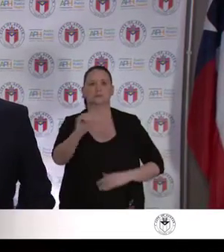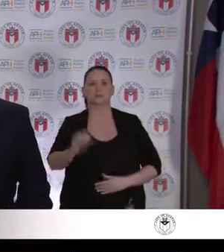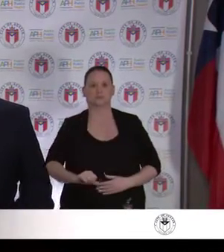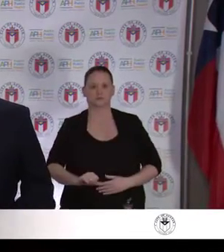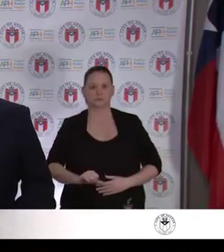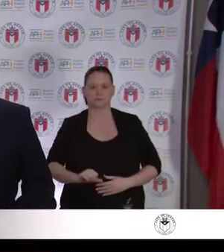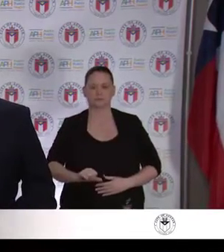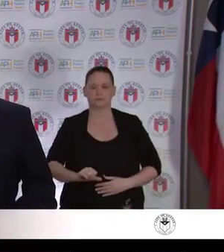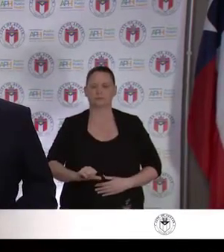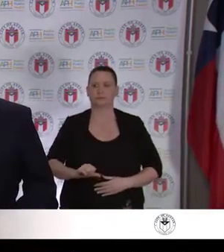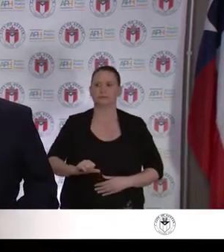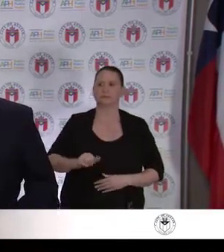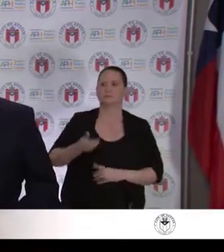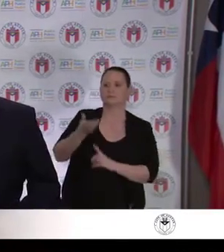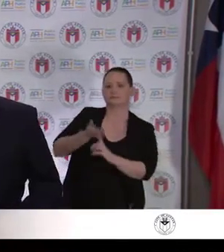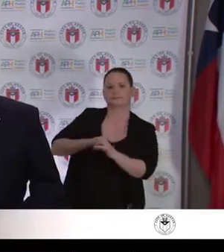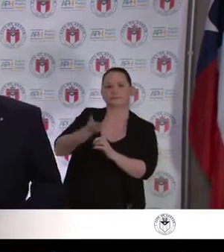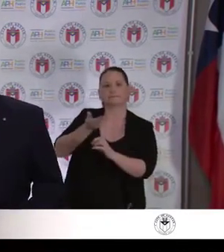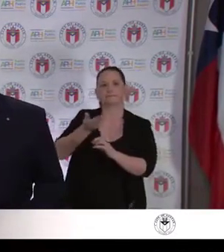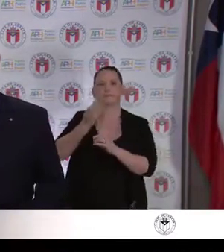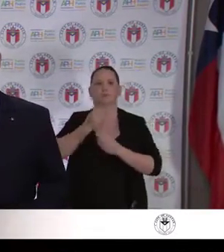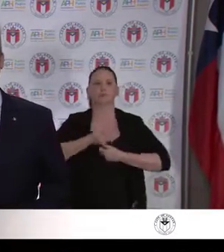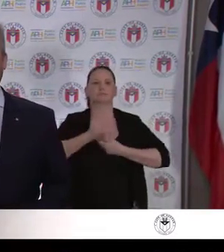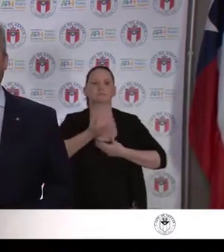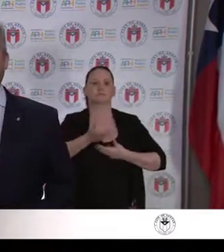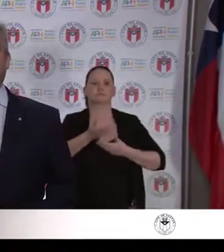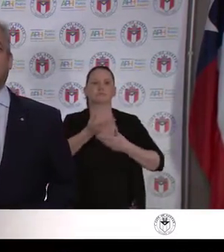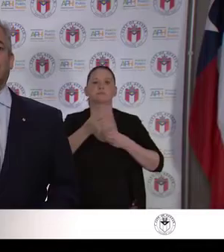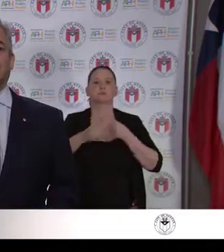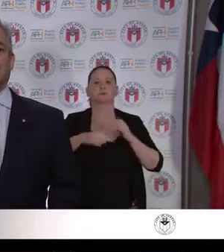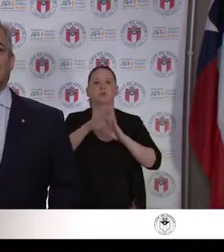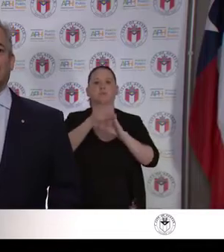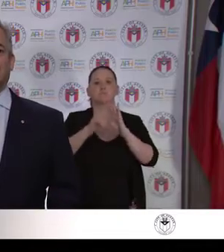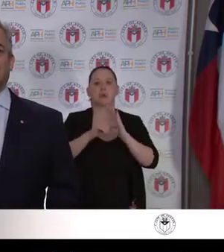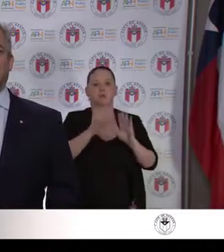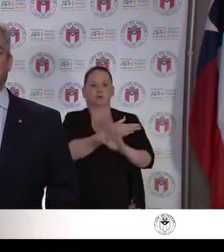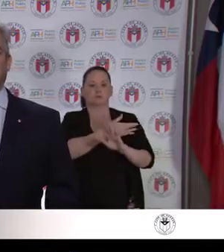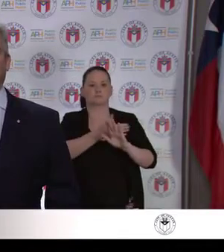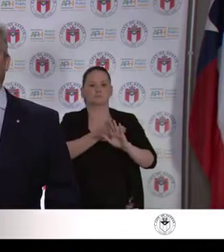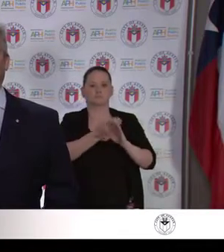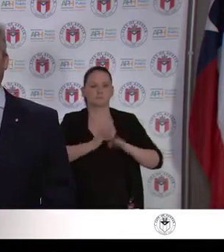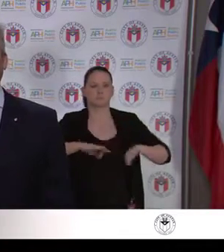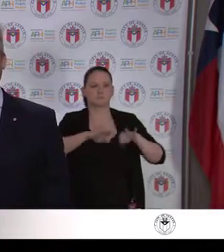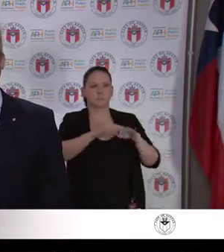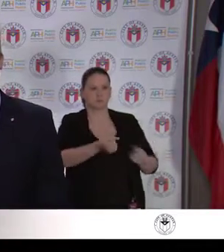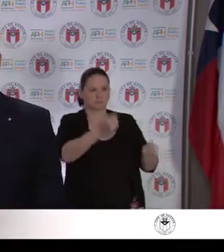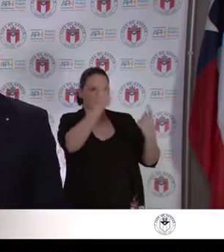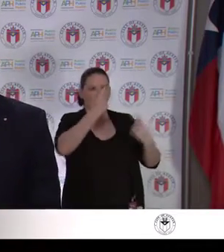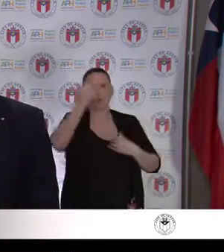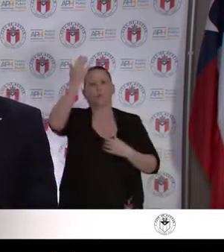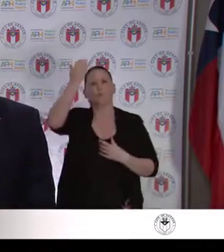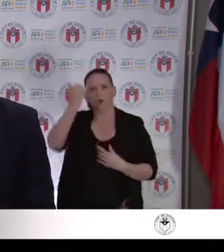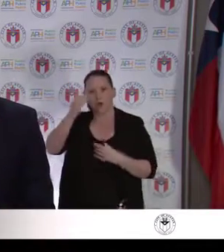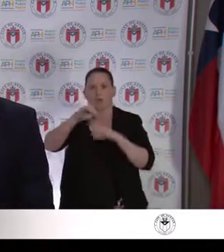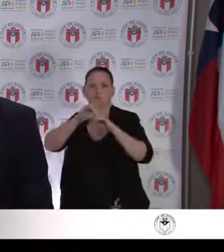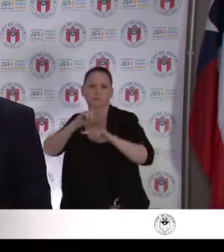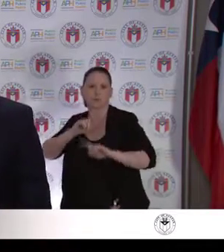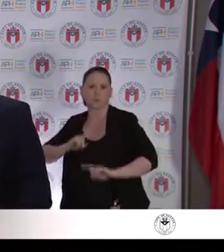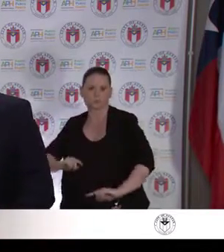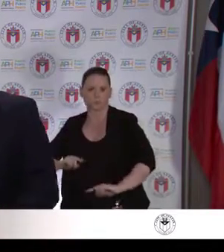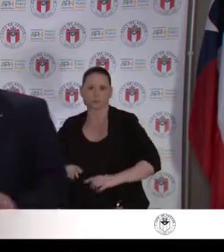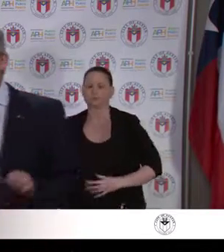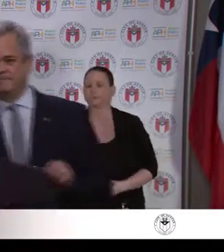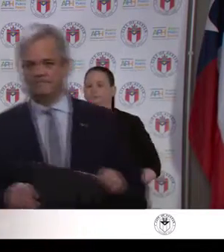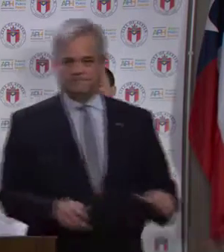Austin, to tell us the background we need to understand the orders that are being put into place. Dr.